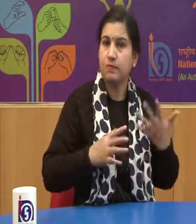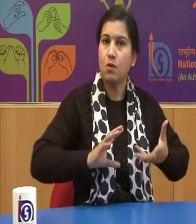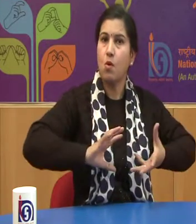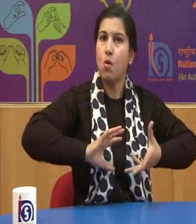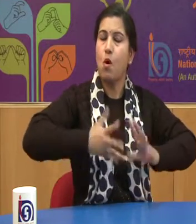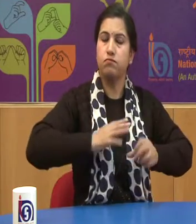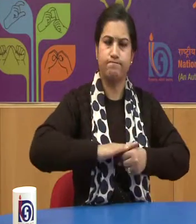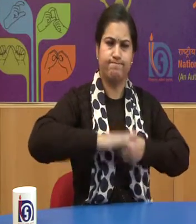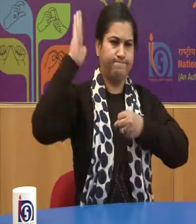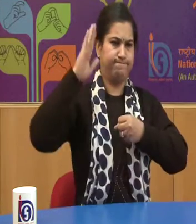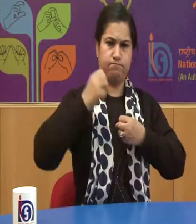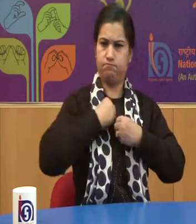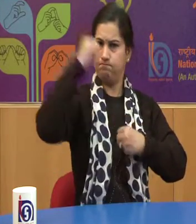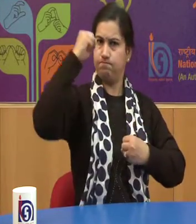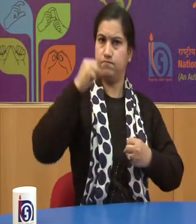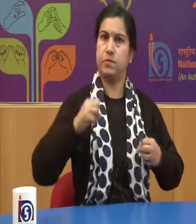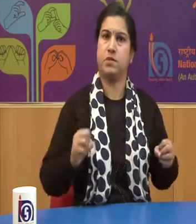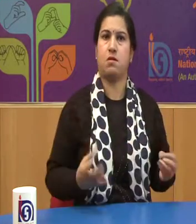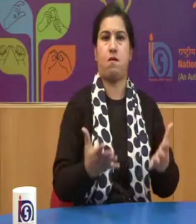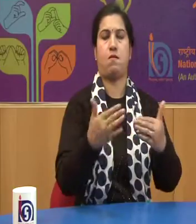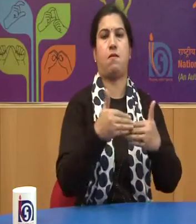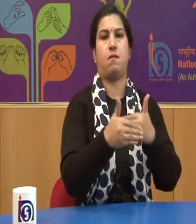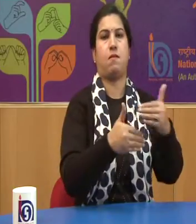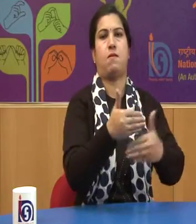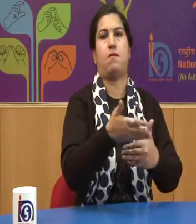to the beginning of peasant revolts.